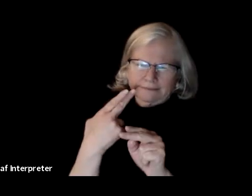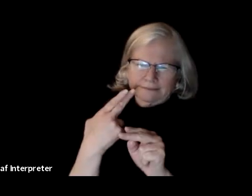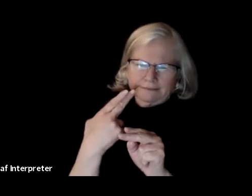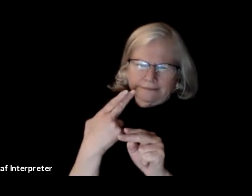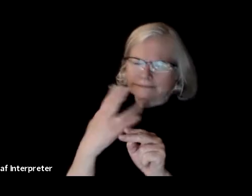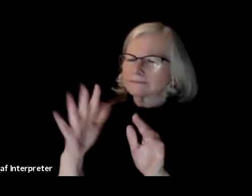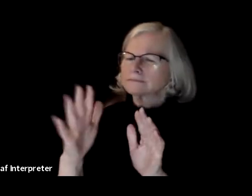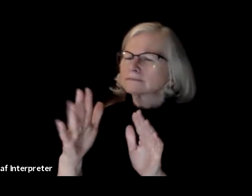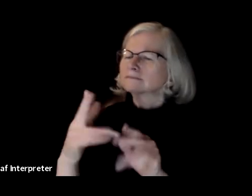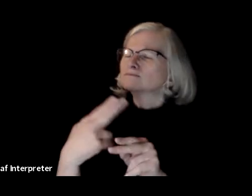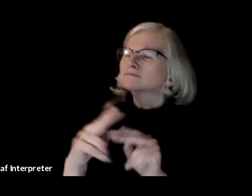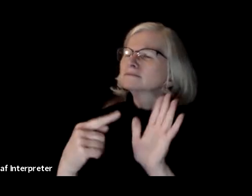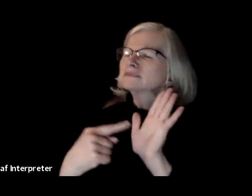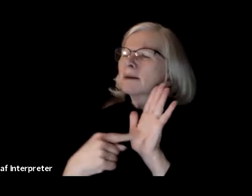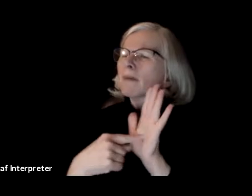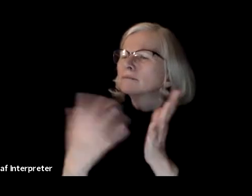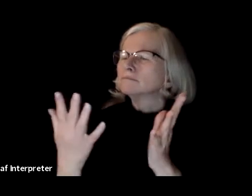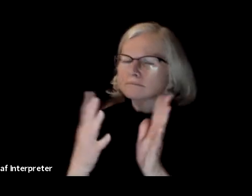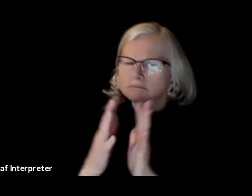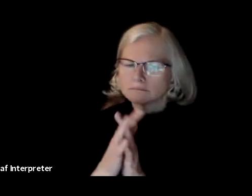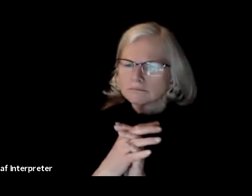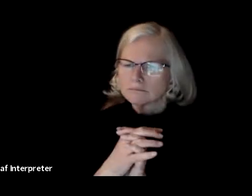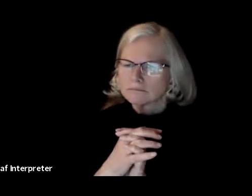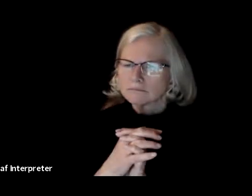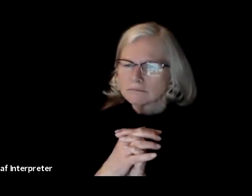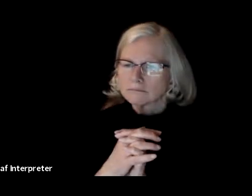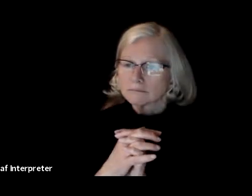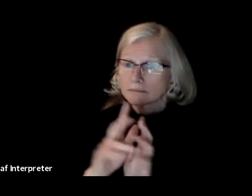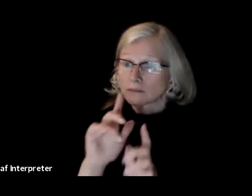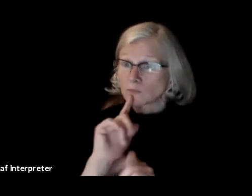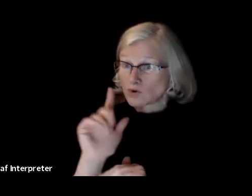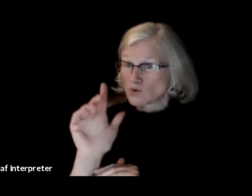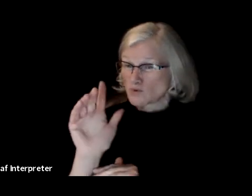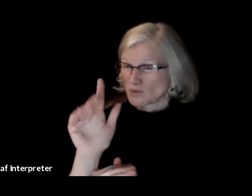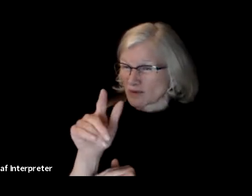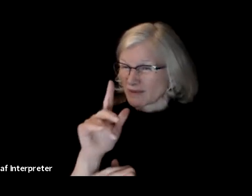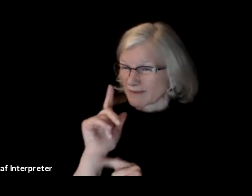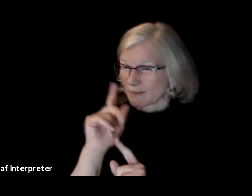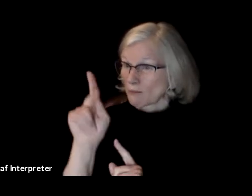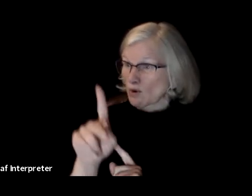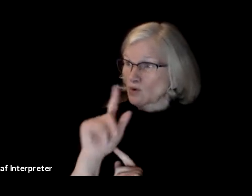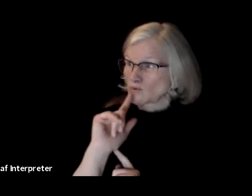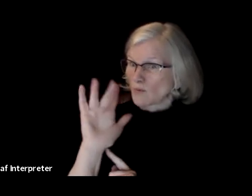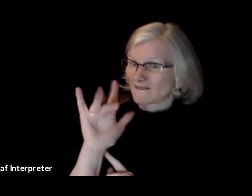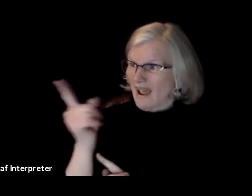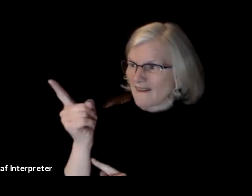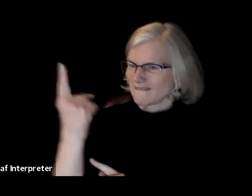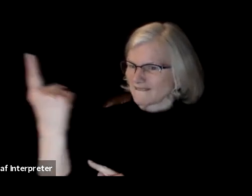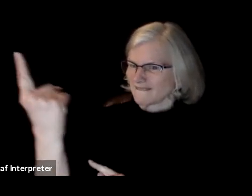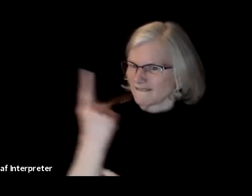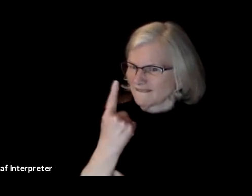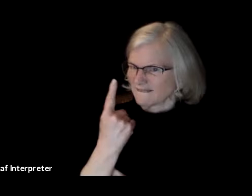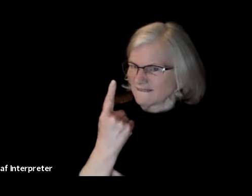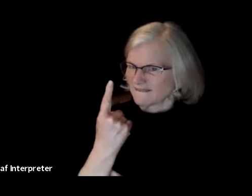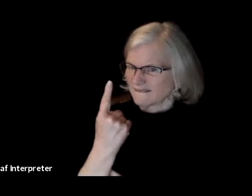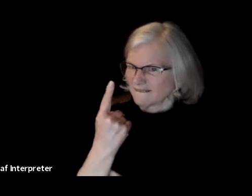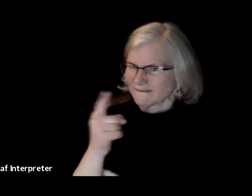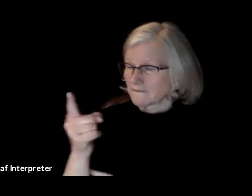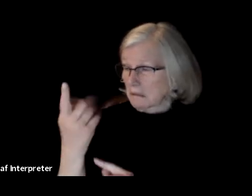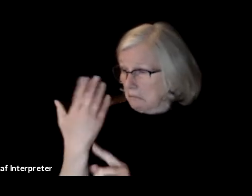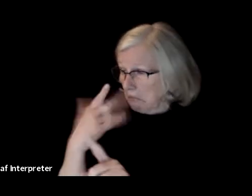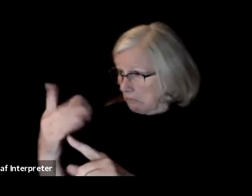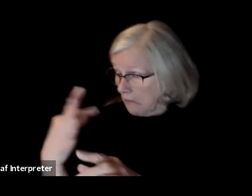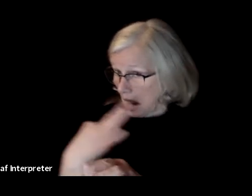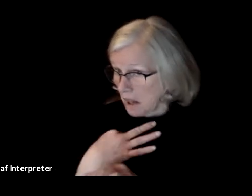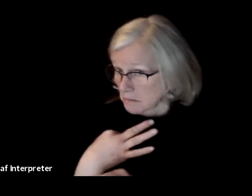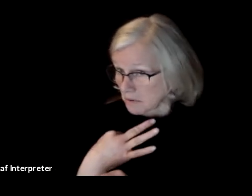a 25-year-old person comes in. Let's say and we don't know if they're going to be eligible based on what the governor announcement will be tomorrow, but